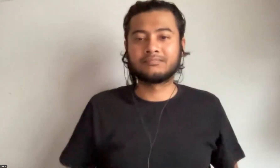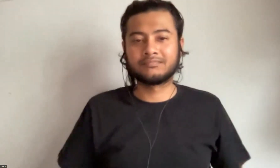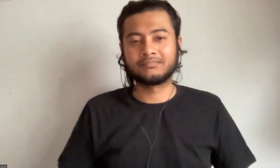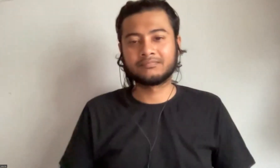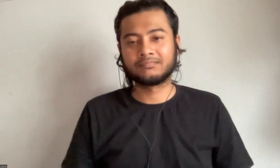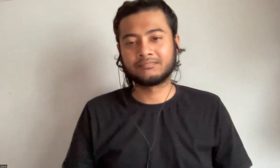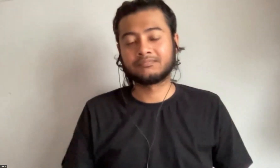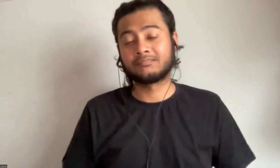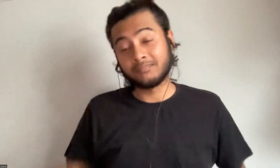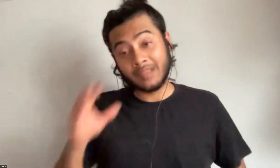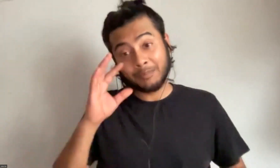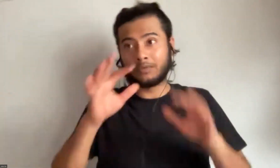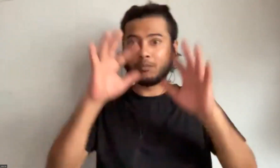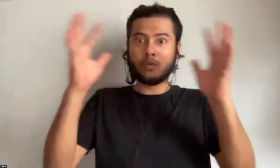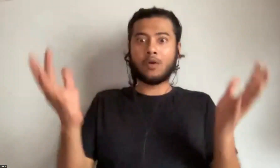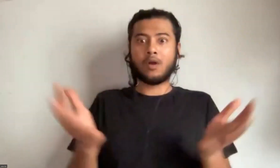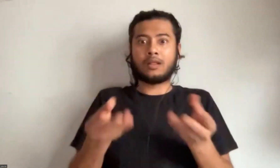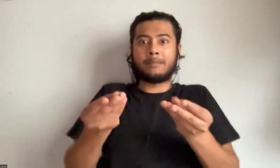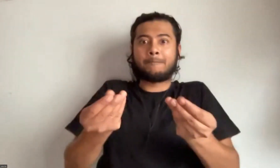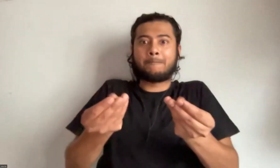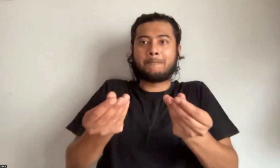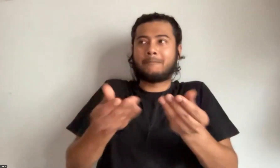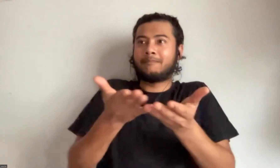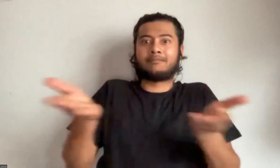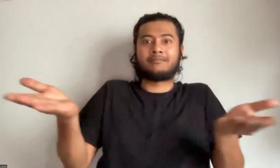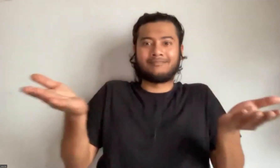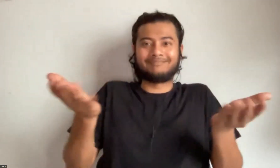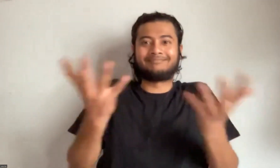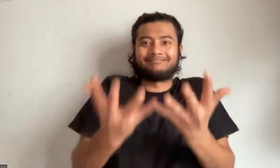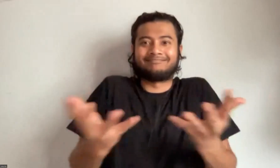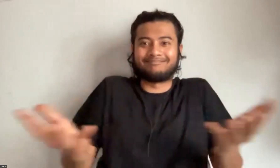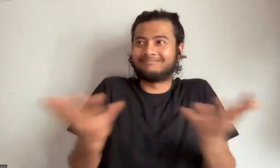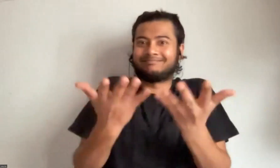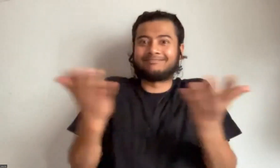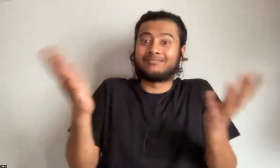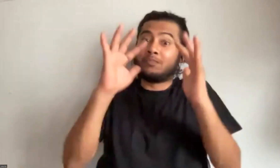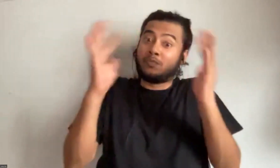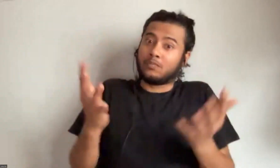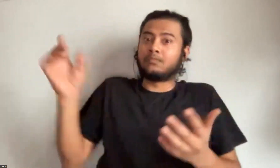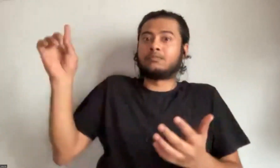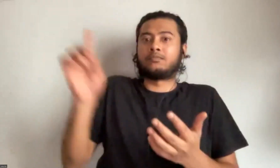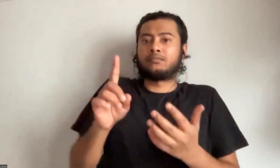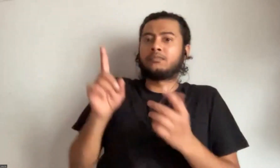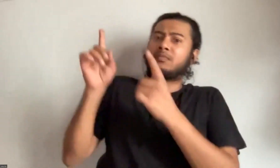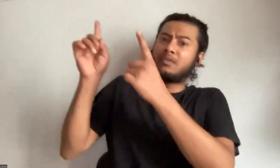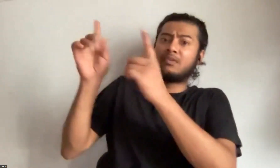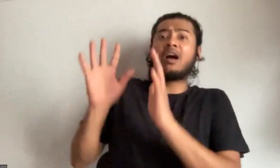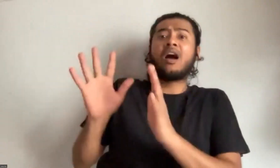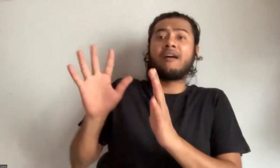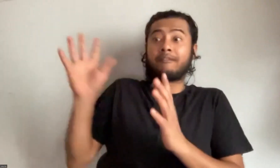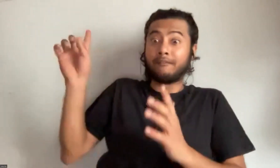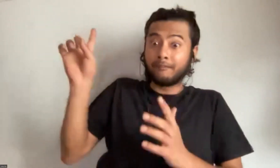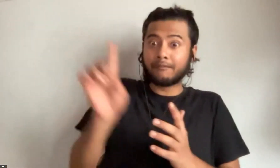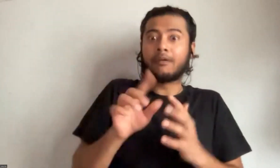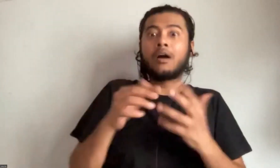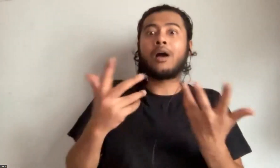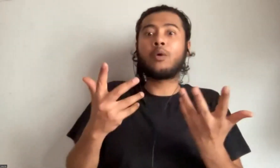So talking about sin, talking about the sinful life. So currently we all